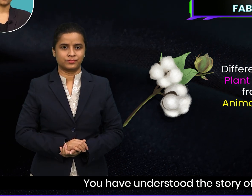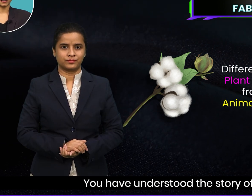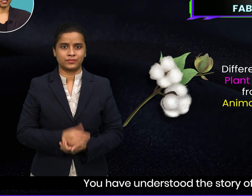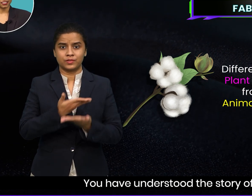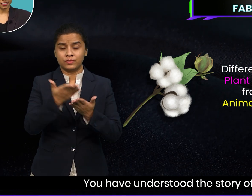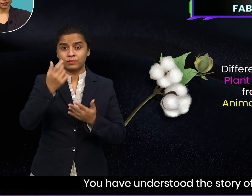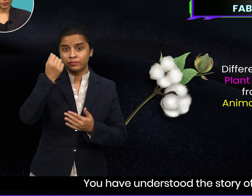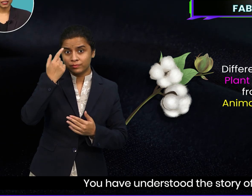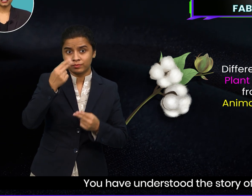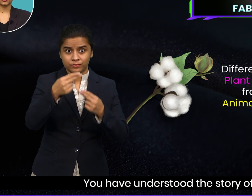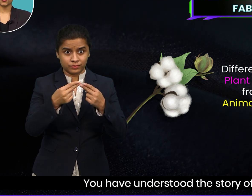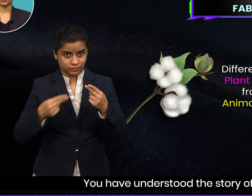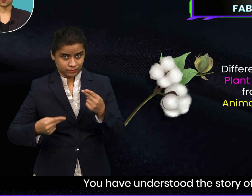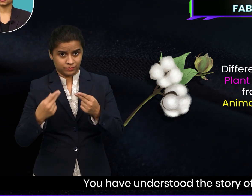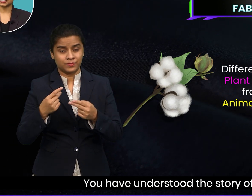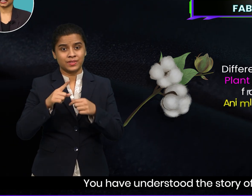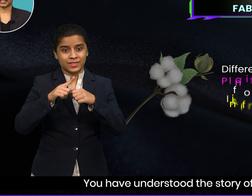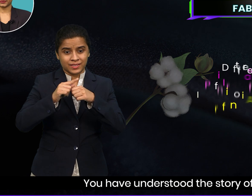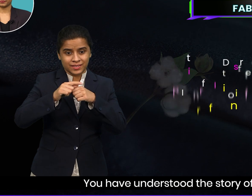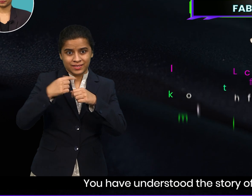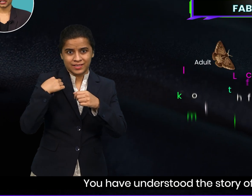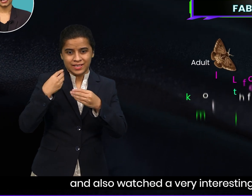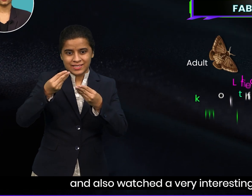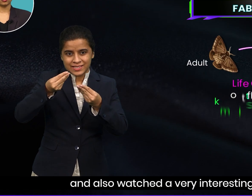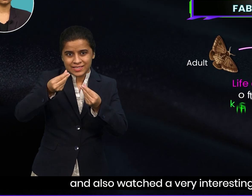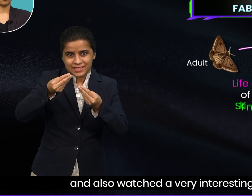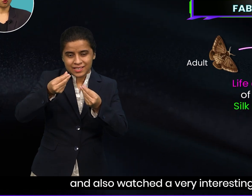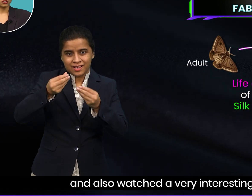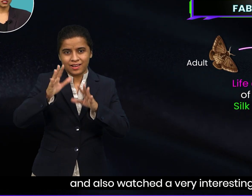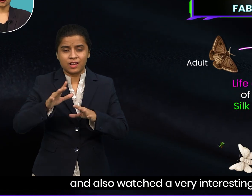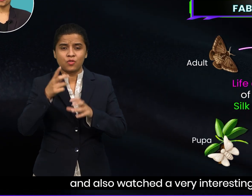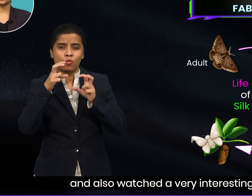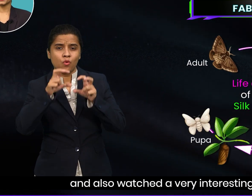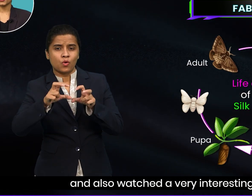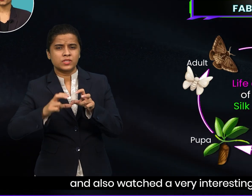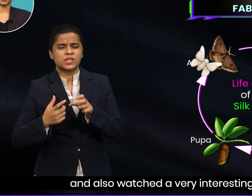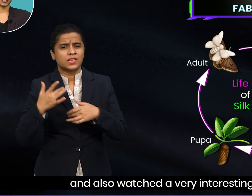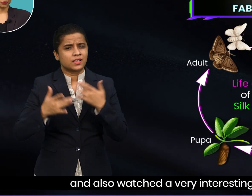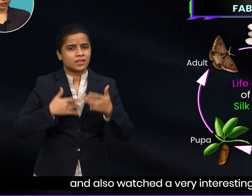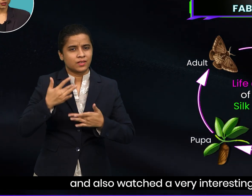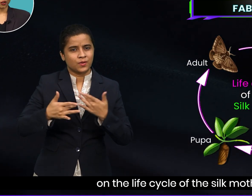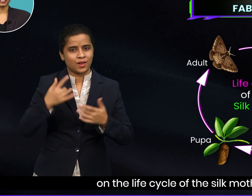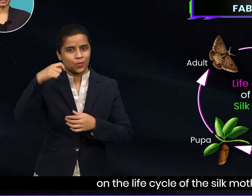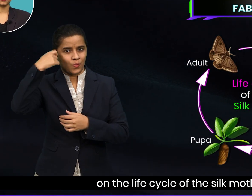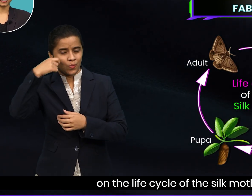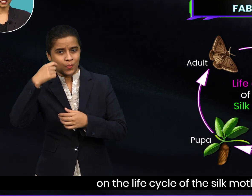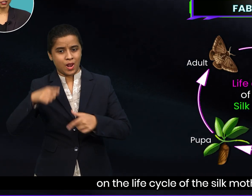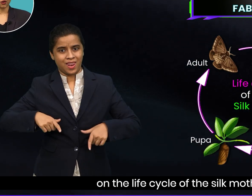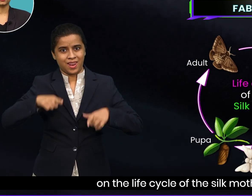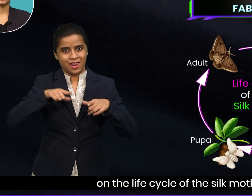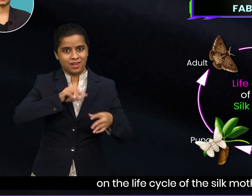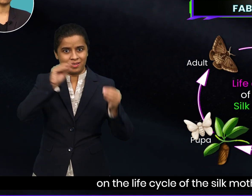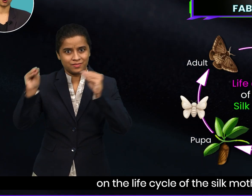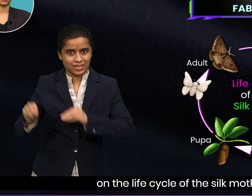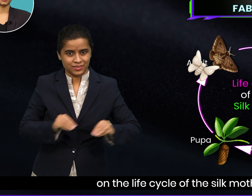You have understood the story of silk and also watched a very interesting video on the life cycle